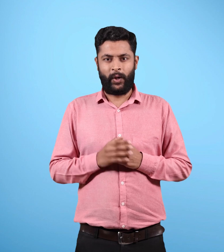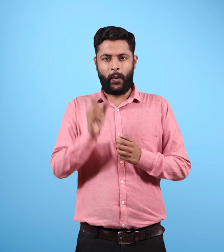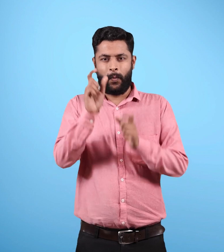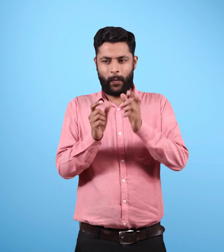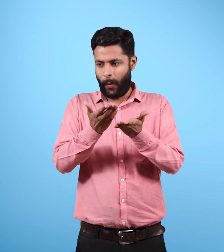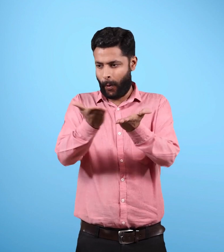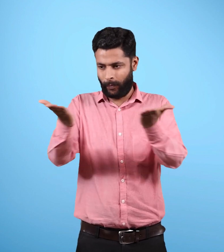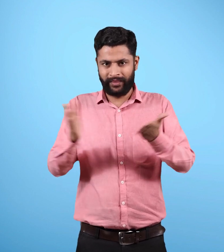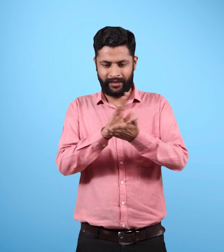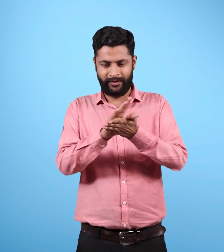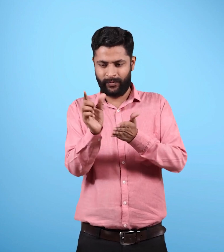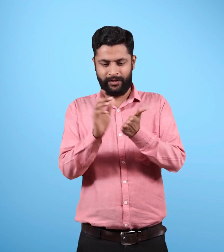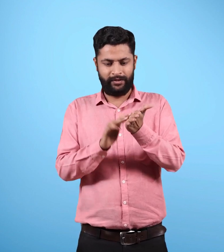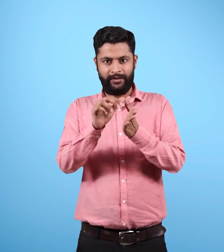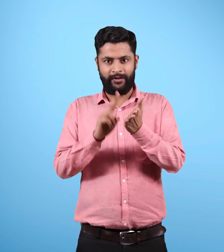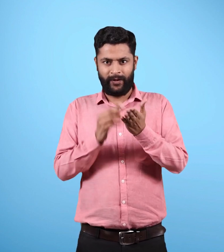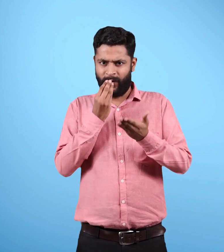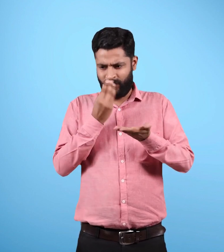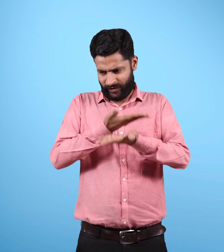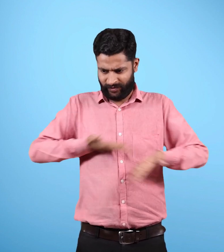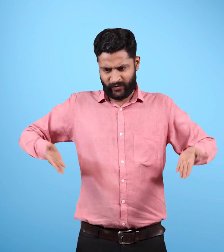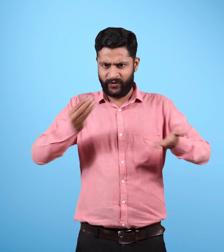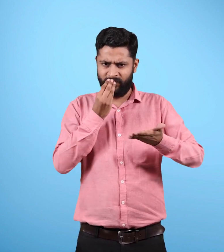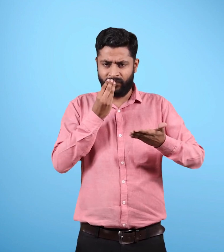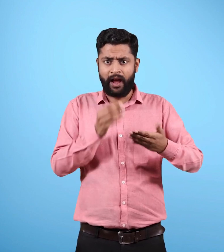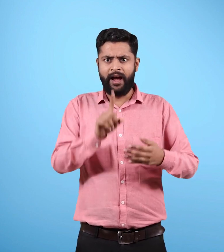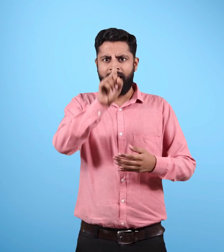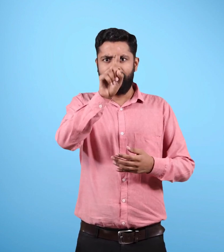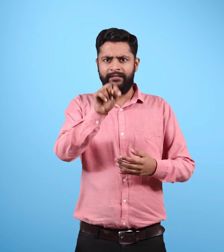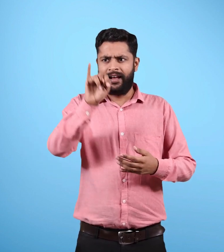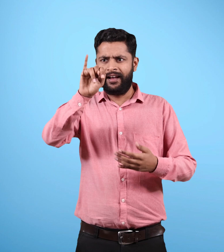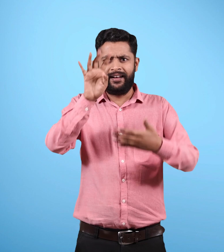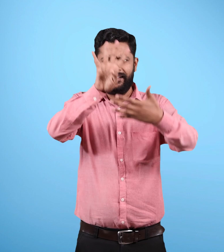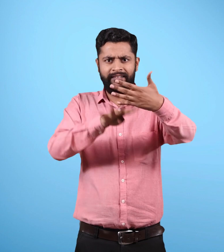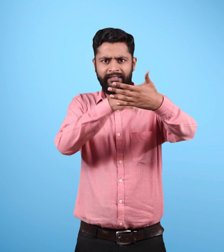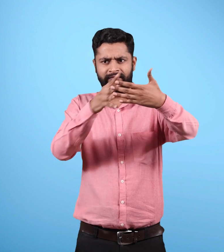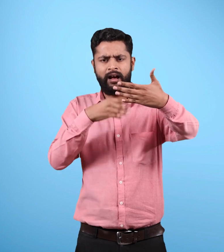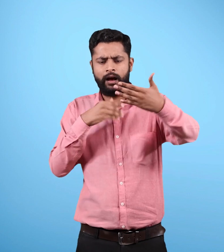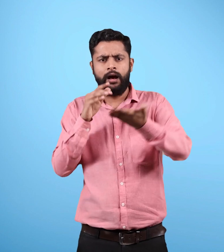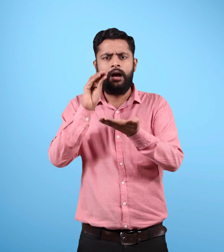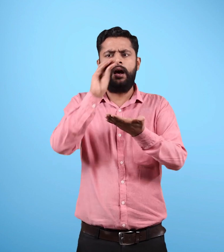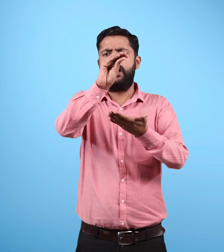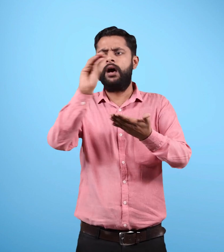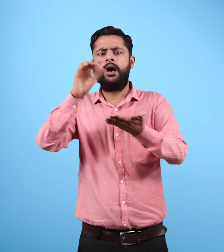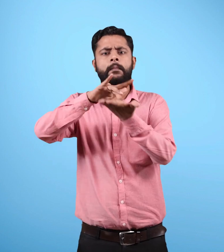She wants to know where you would place human beings while filling table 1.6.